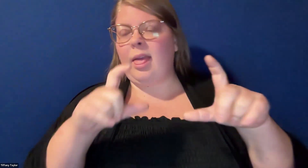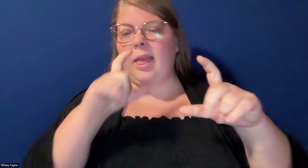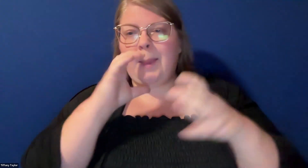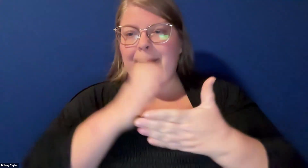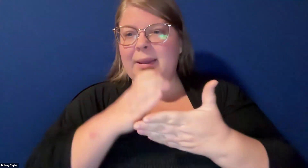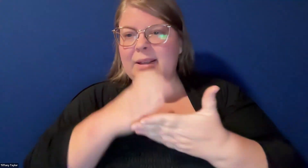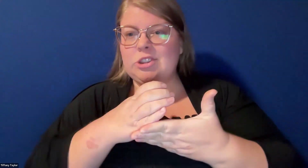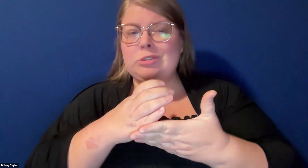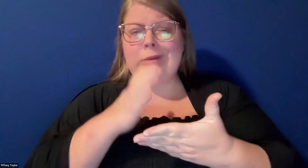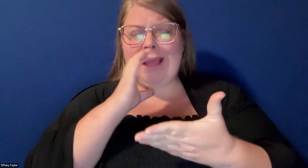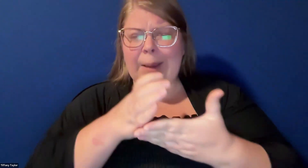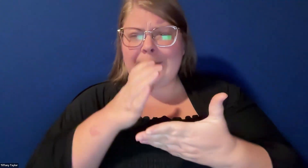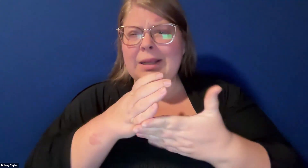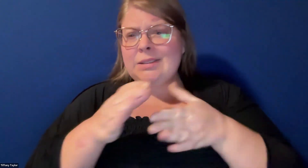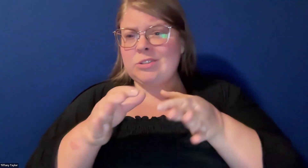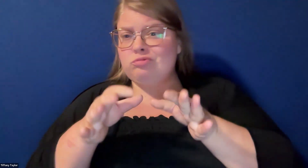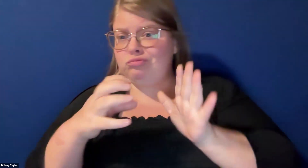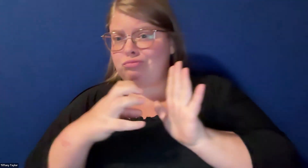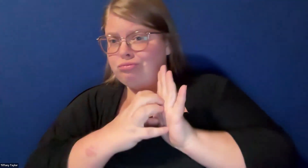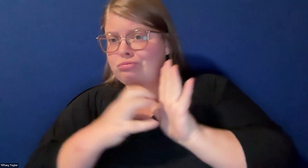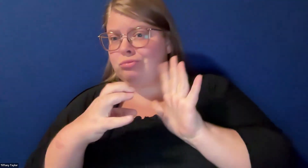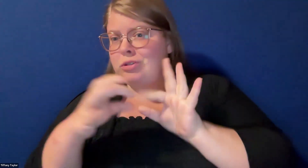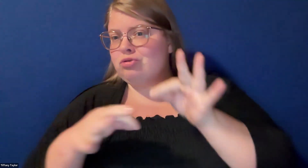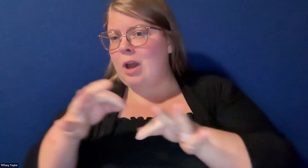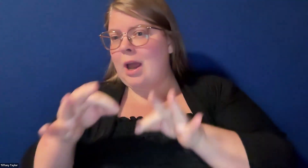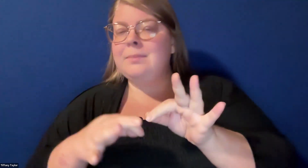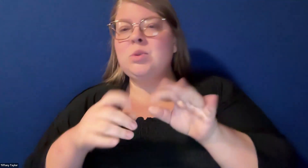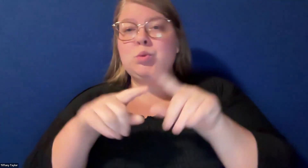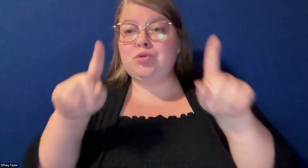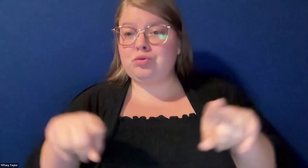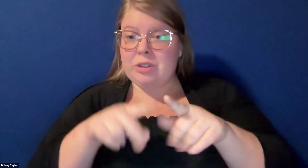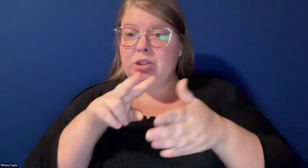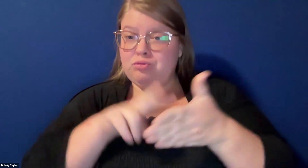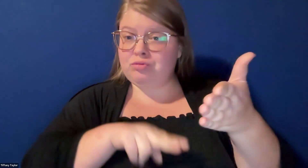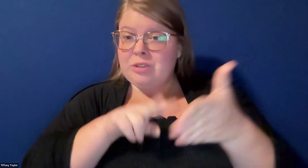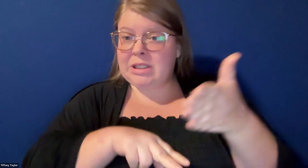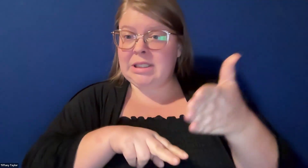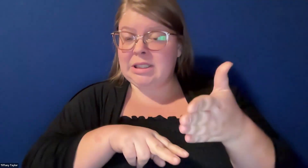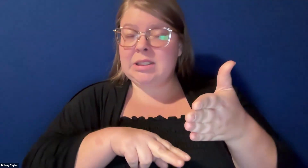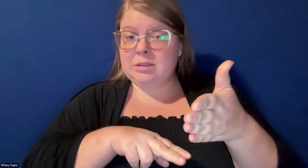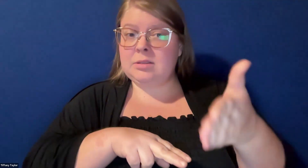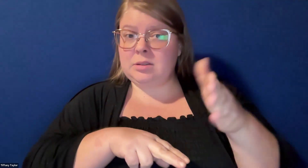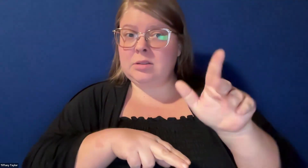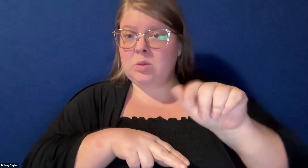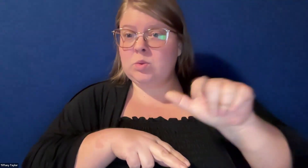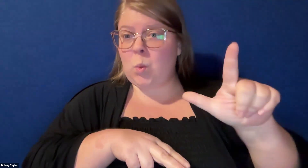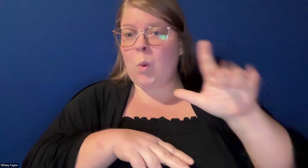text. So screen reader text or screen reader user can get more idea once you are